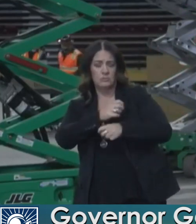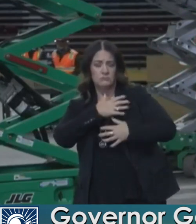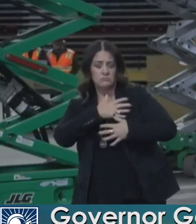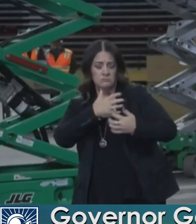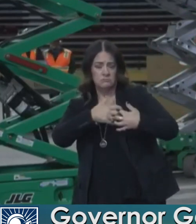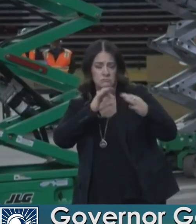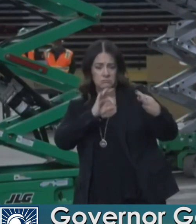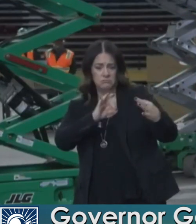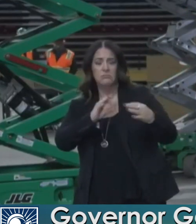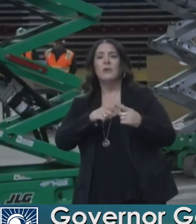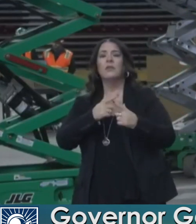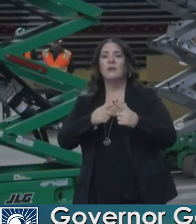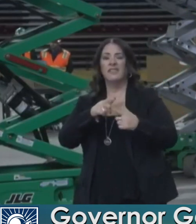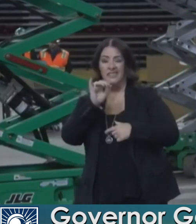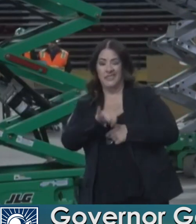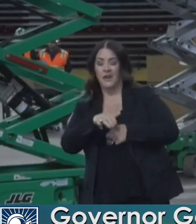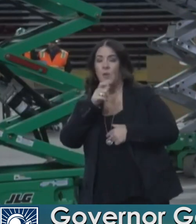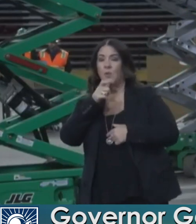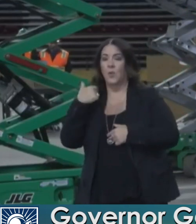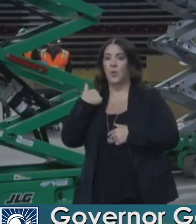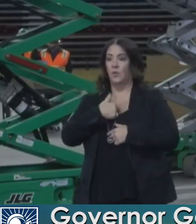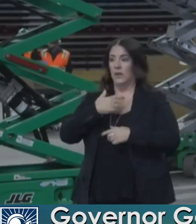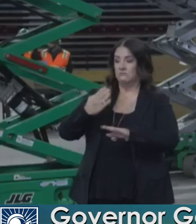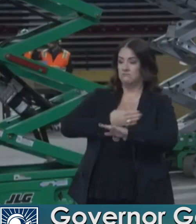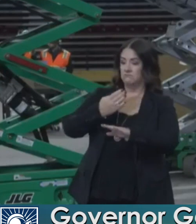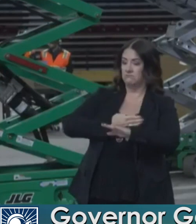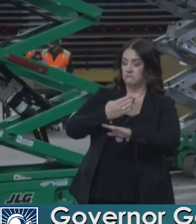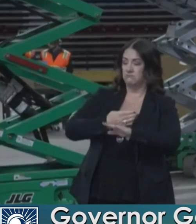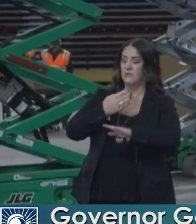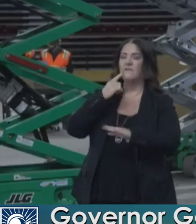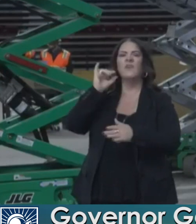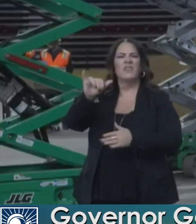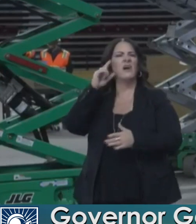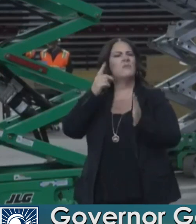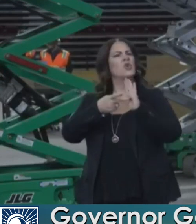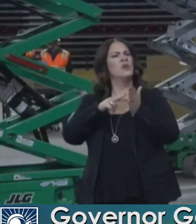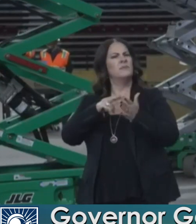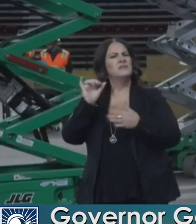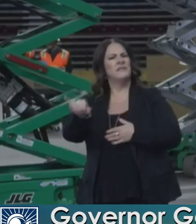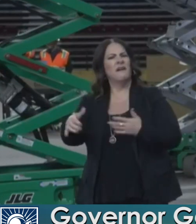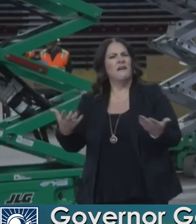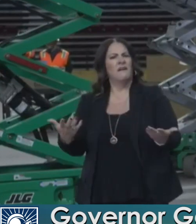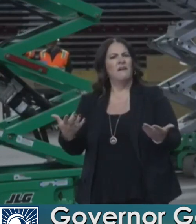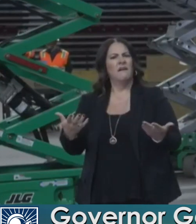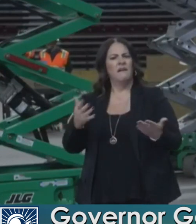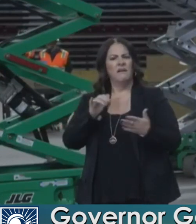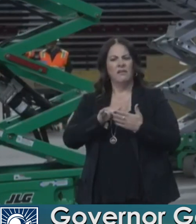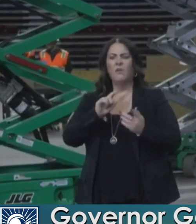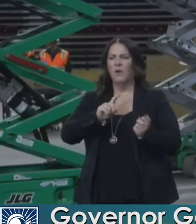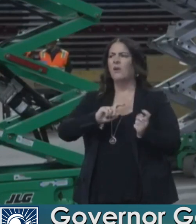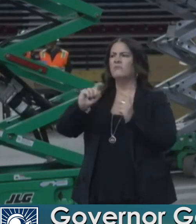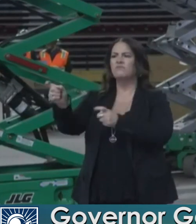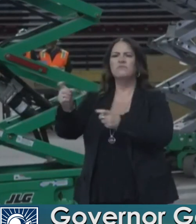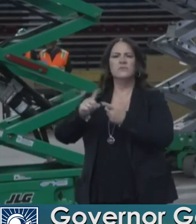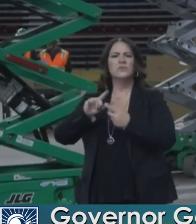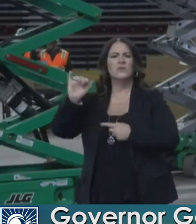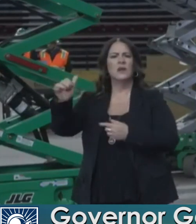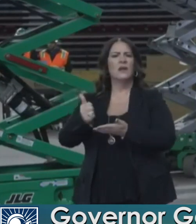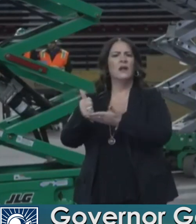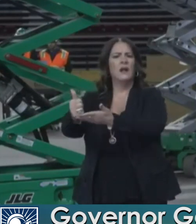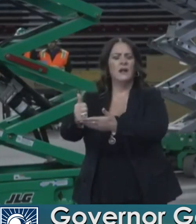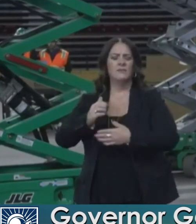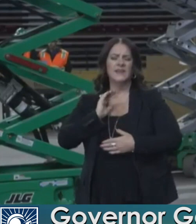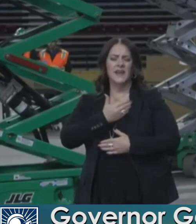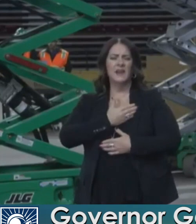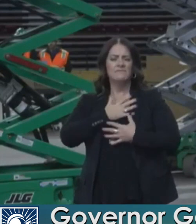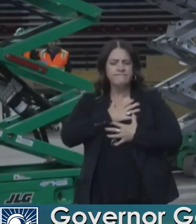that were recently refurbished and repurposed for exactly the purpose that they're assigned. And again, our hearts and